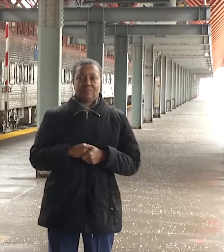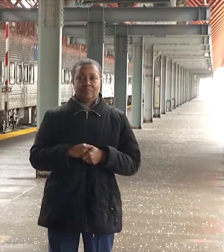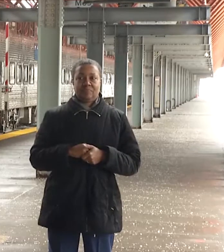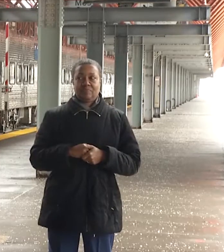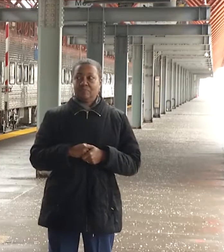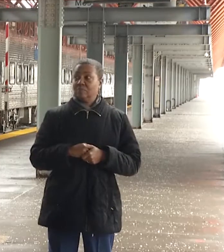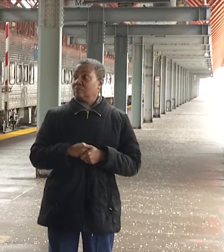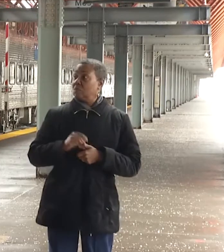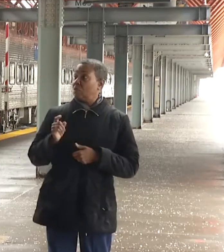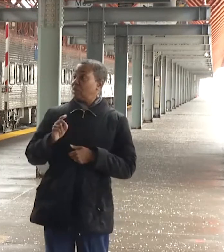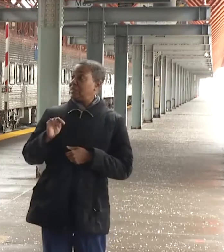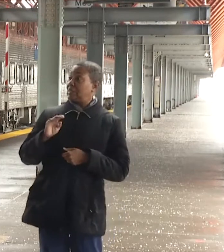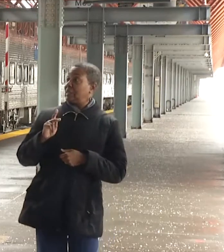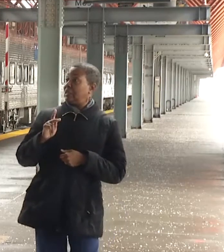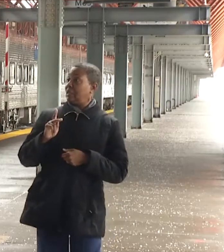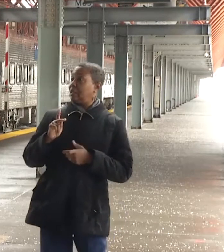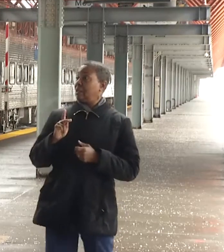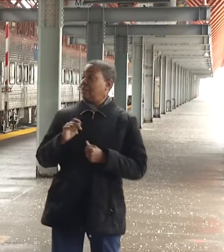Where is Nick?